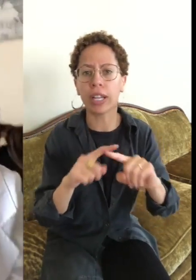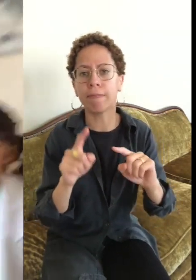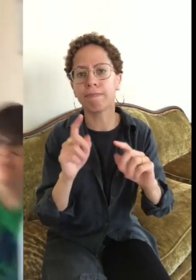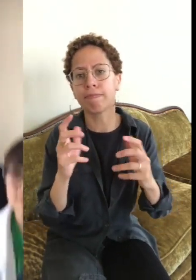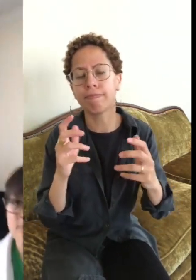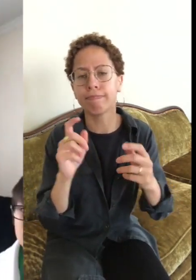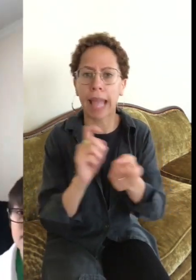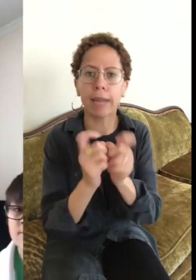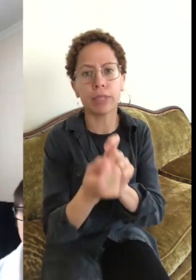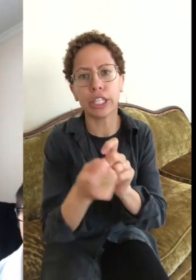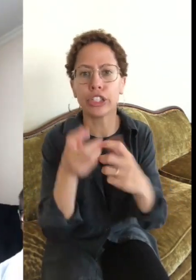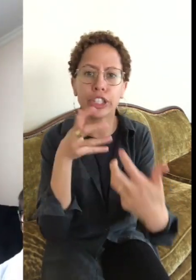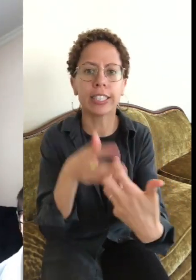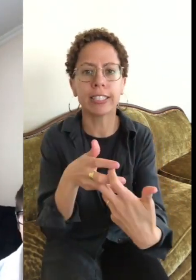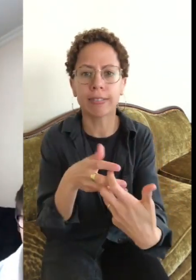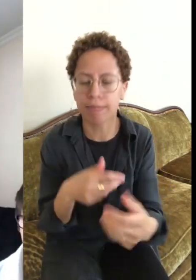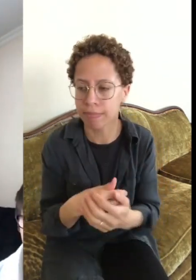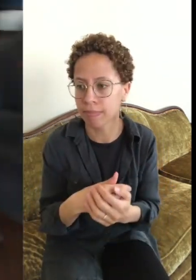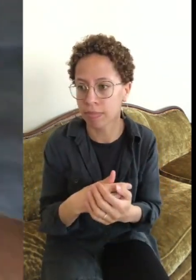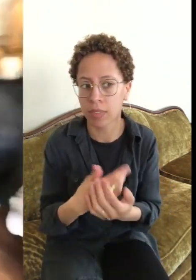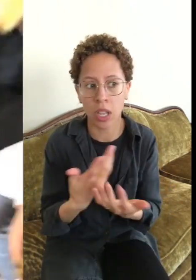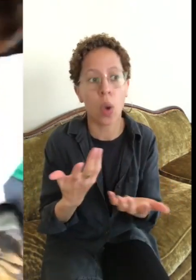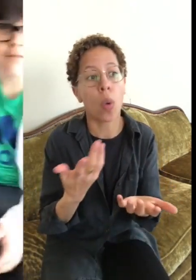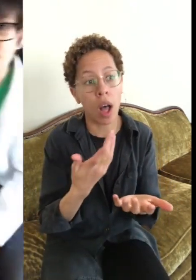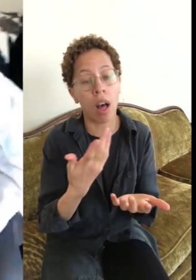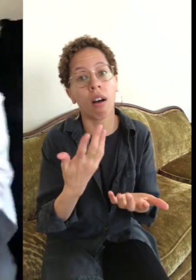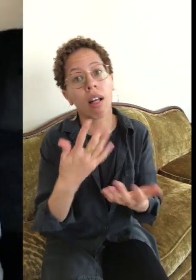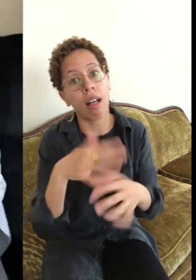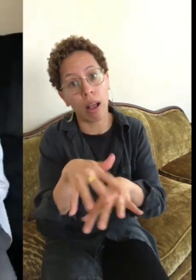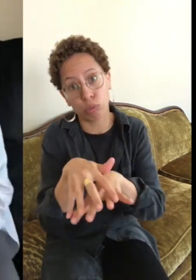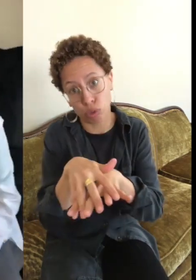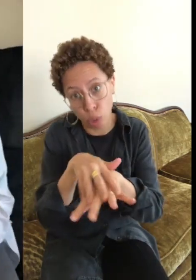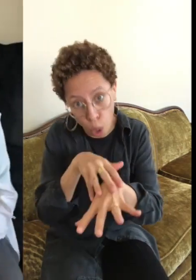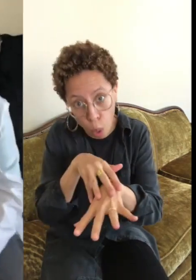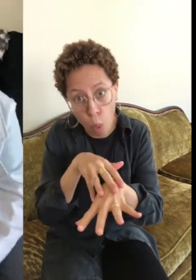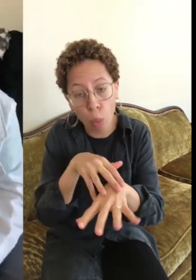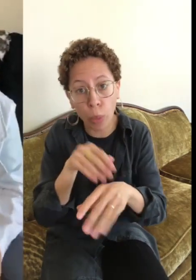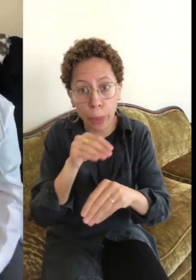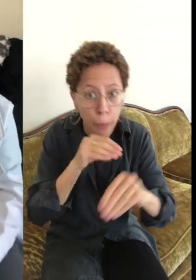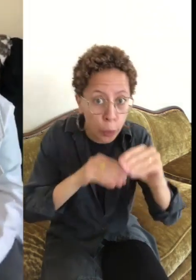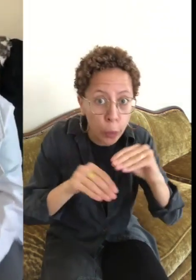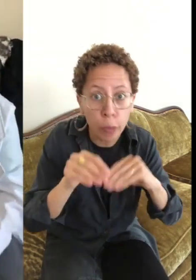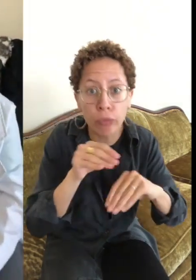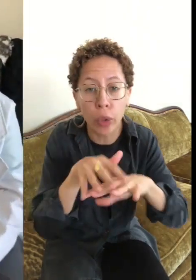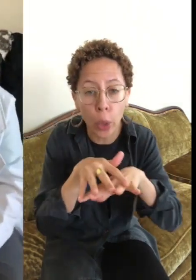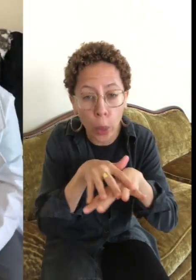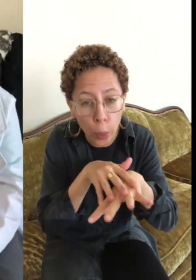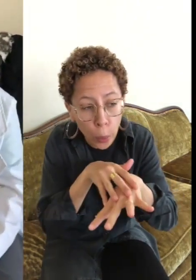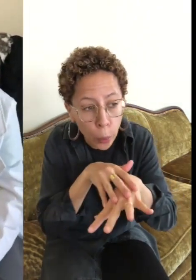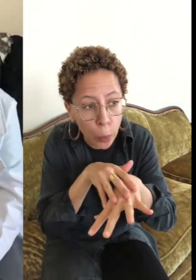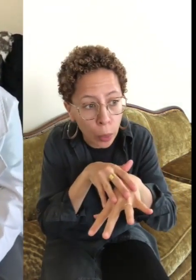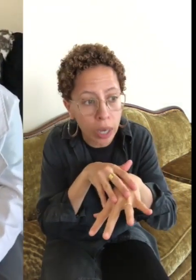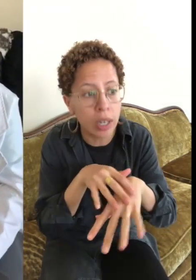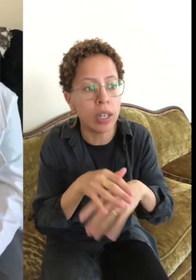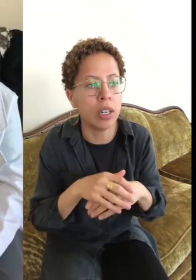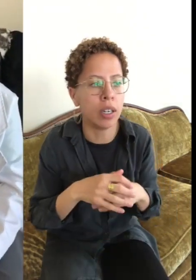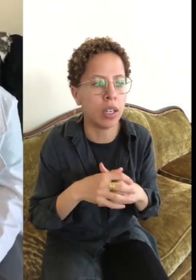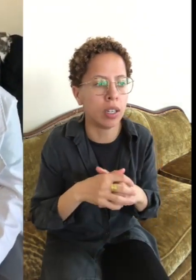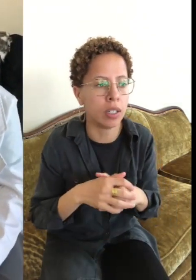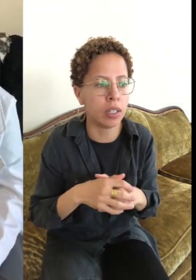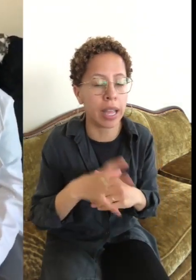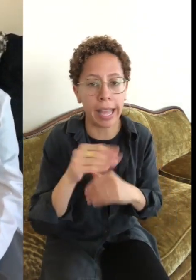adaptations. Such as? How slow turtles go. Yeah. And they hide inside